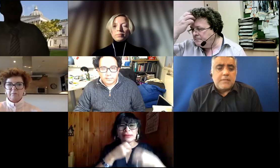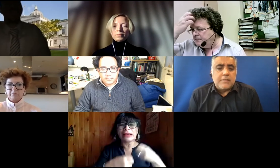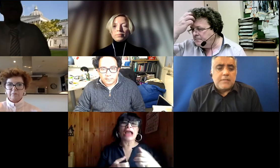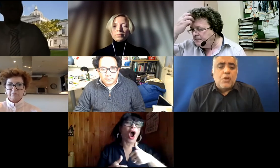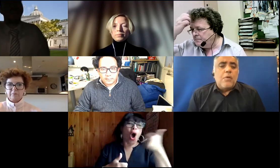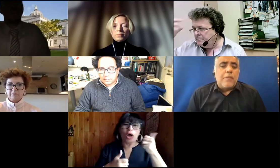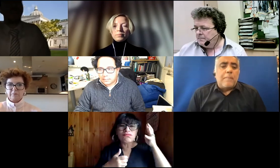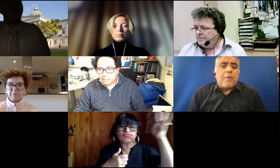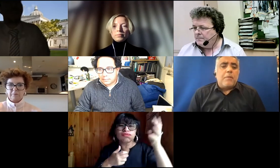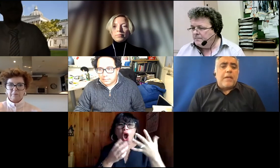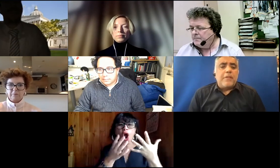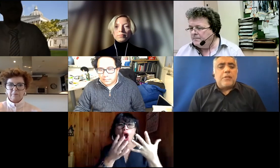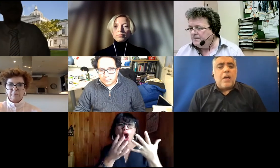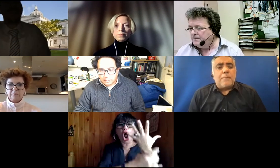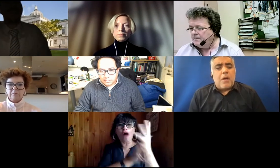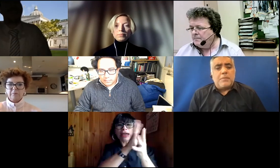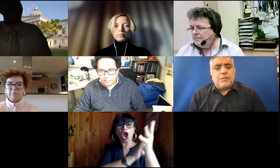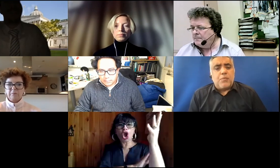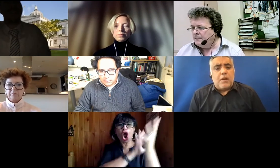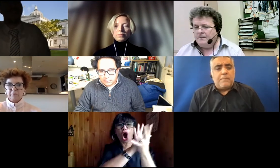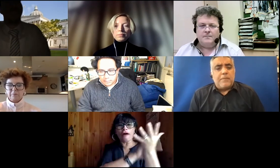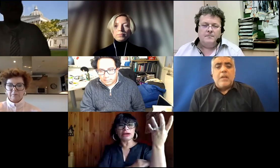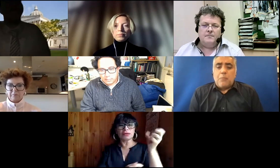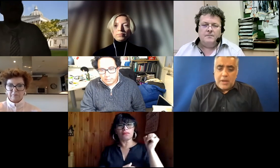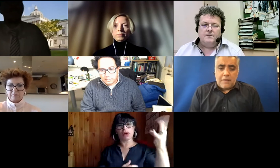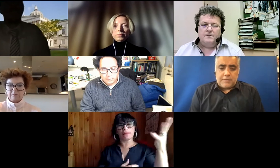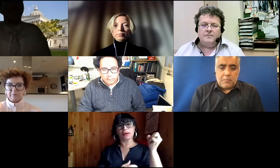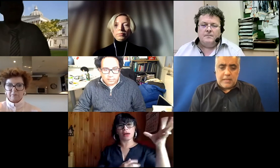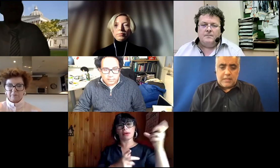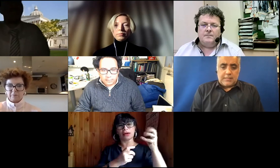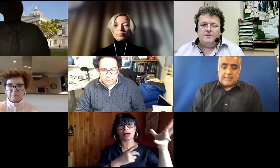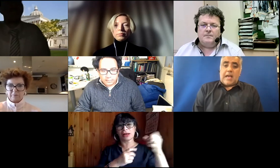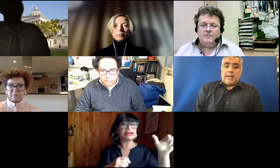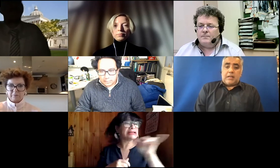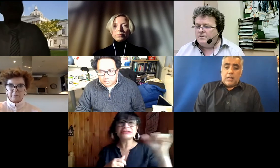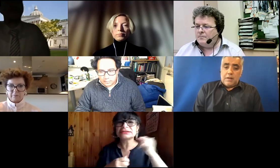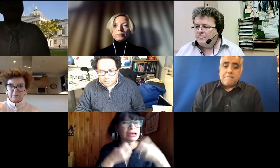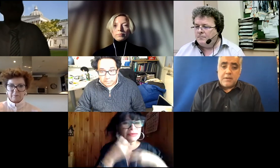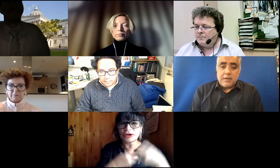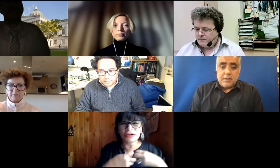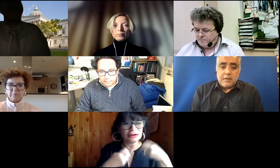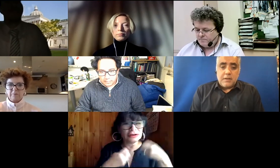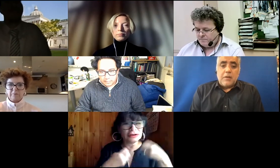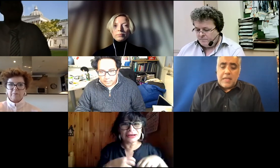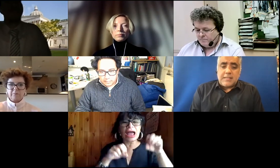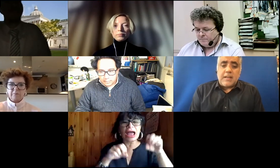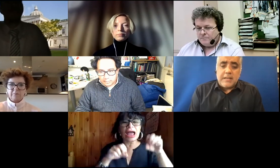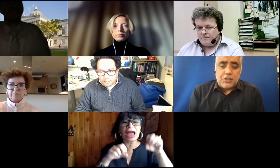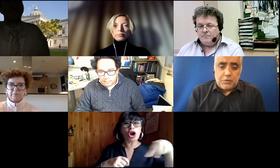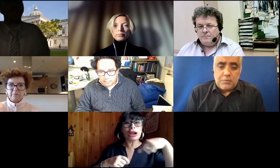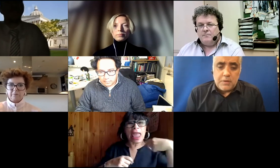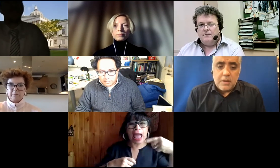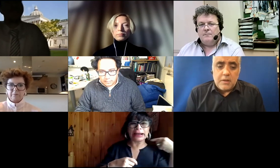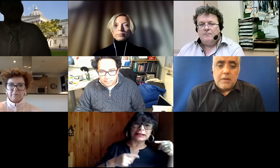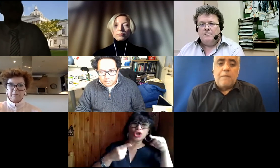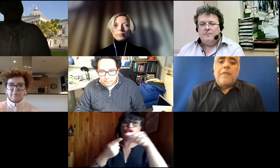Yes, yeah. Thank you so very much. Problem, and there's other problems as well. We have someone that does a sign glove. That's not an